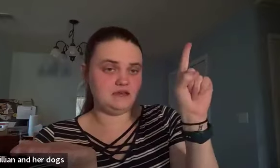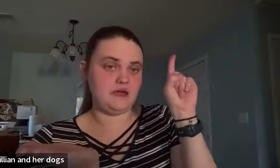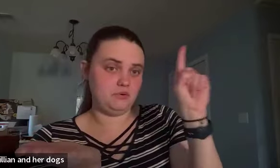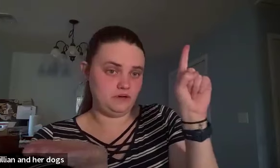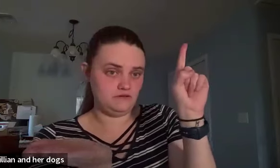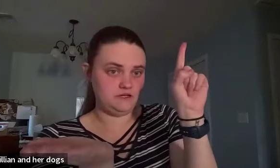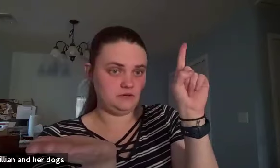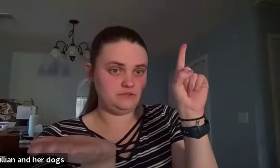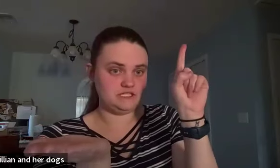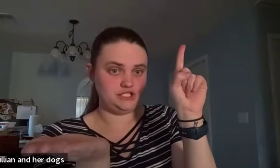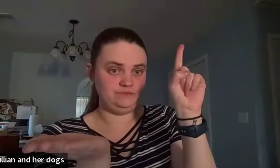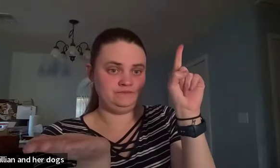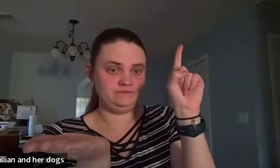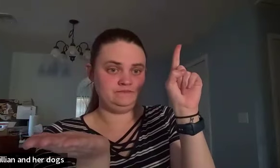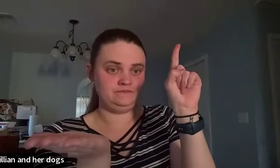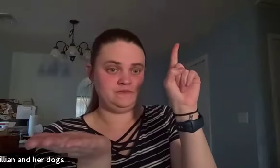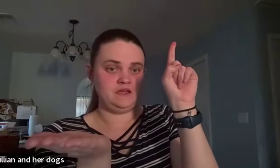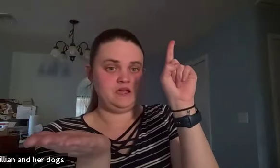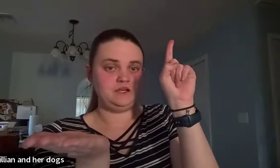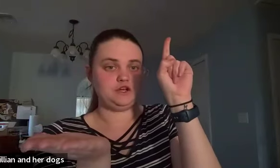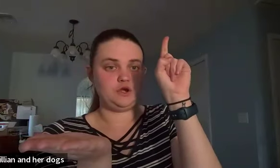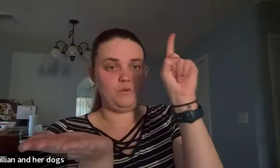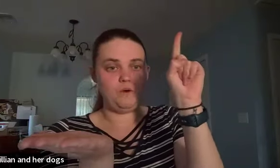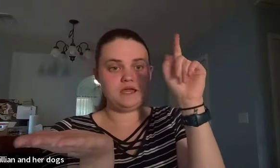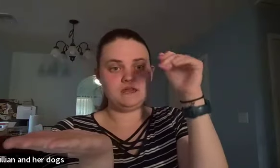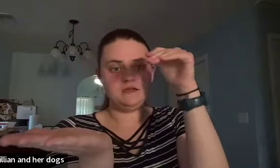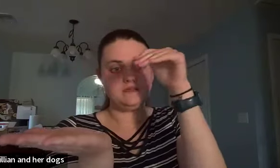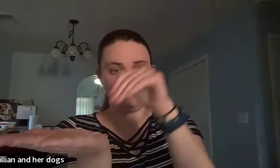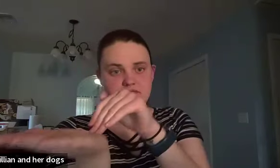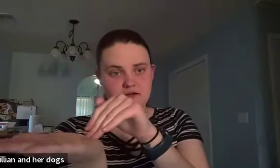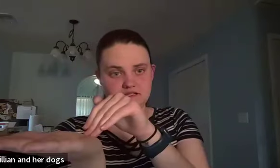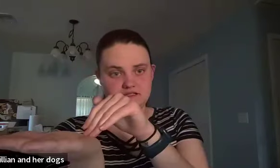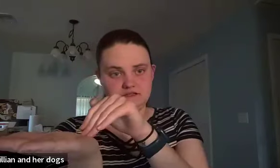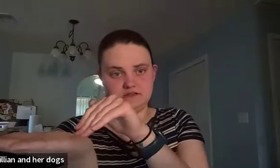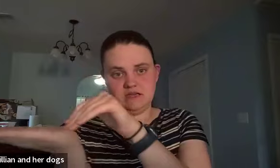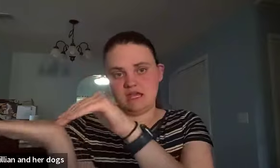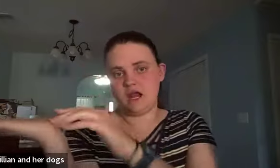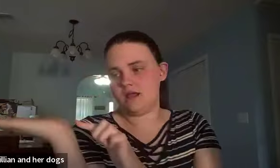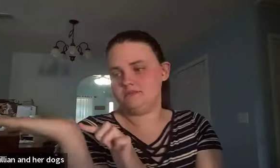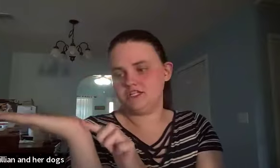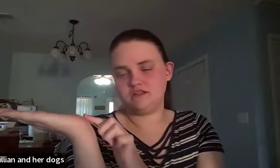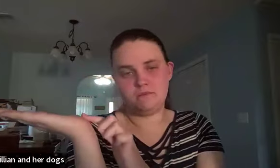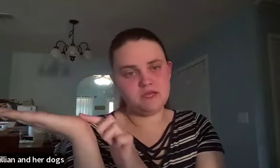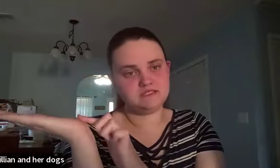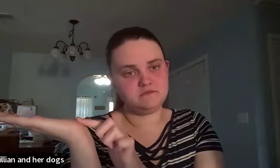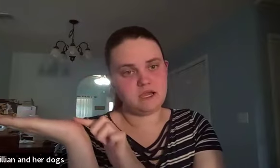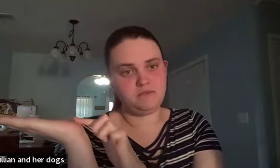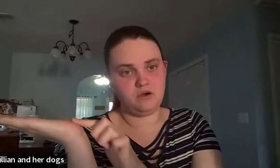hand in that pointer finger position, and you're going to go 1,000. And I'm touching the base of my